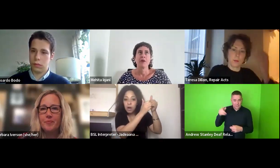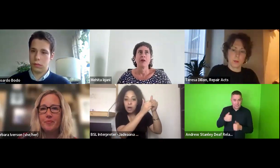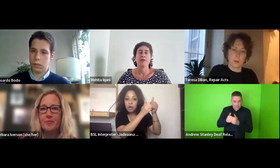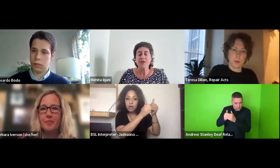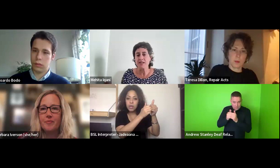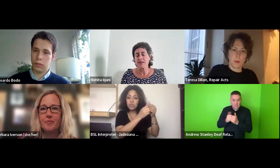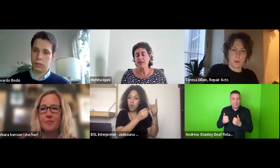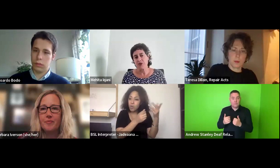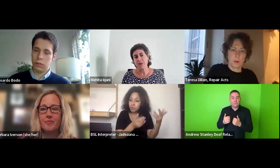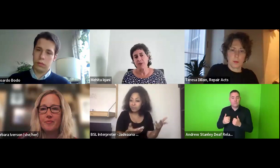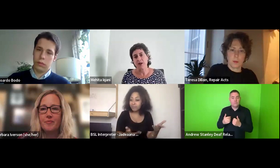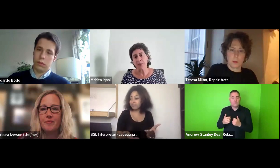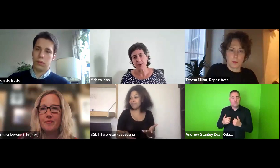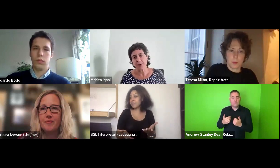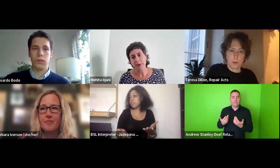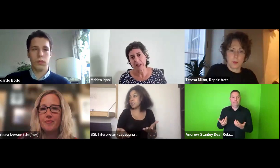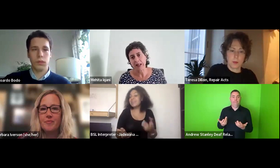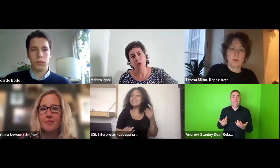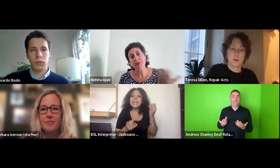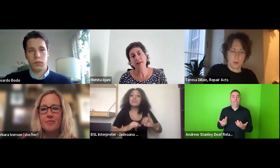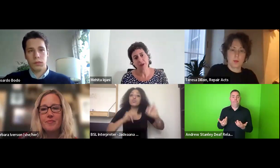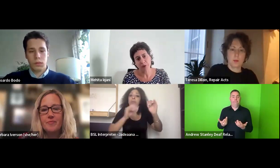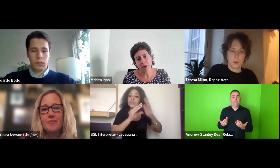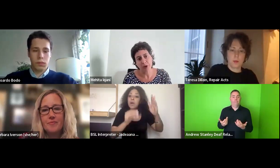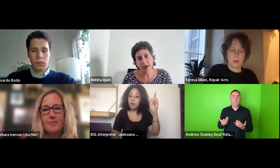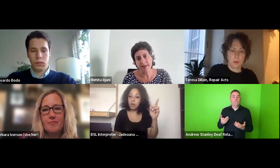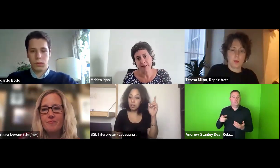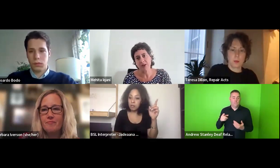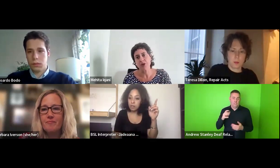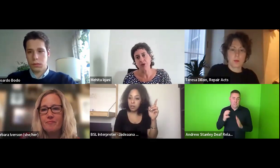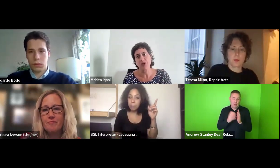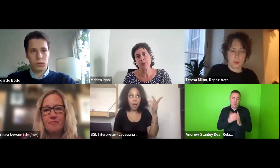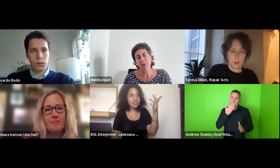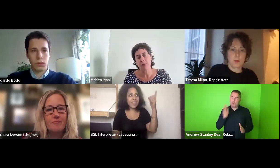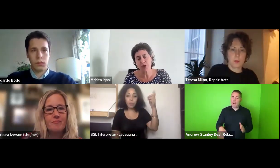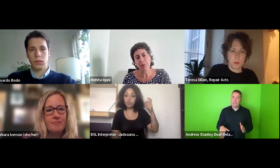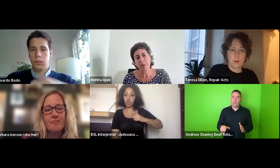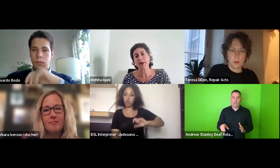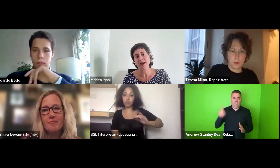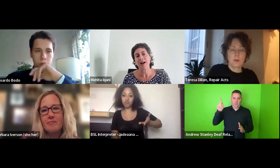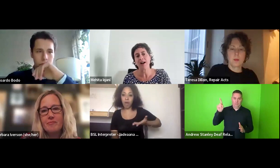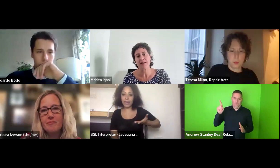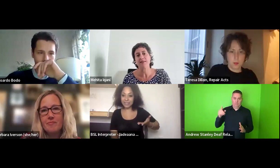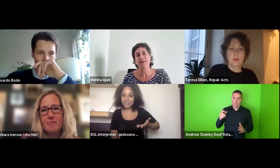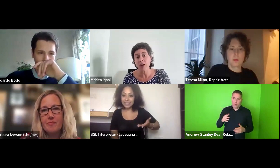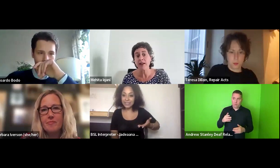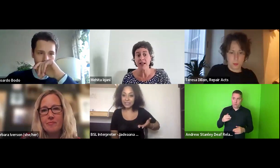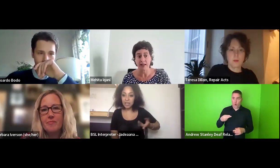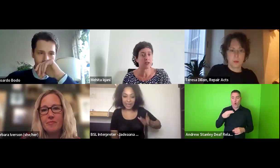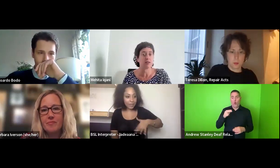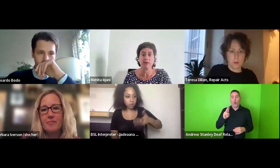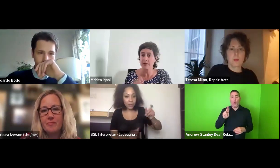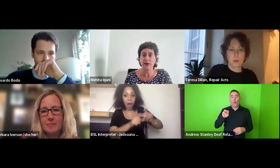So, of course, this is an extreme example, but like, were the actual human rights issues to be properly highlighted that